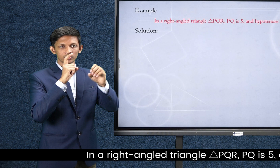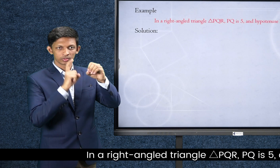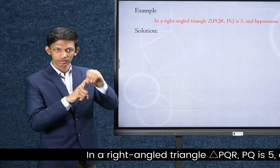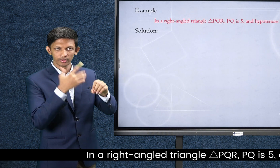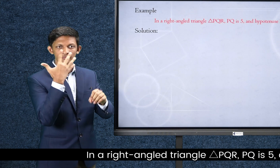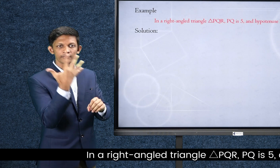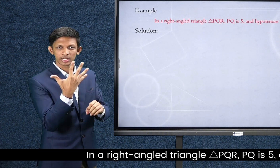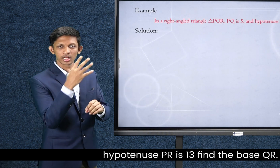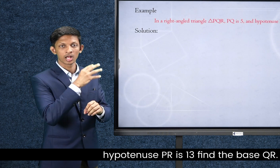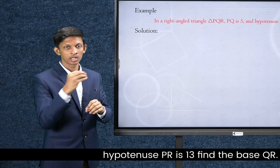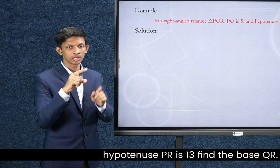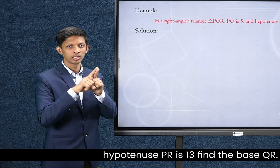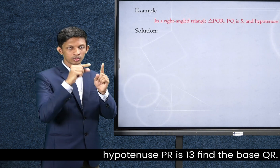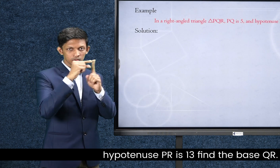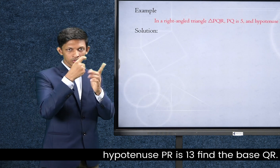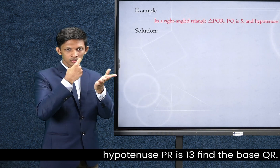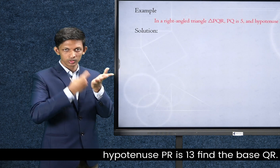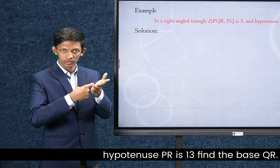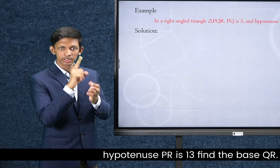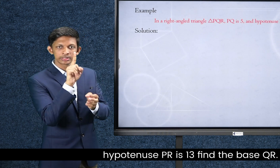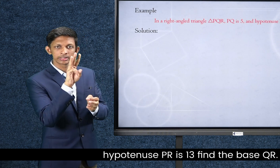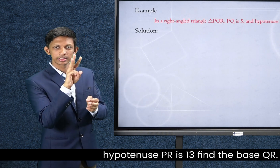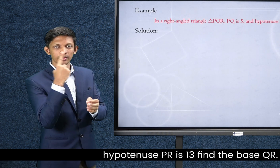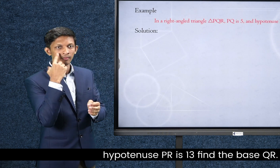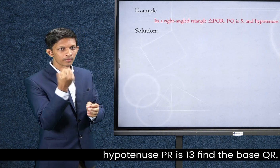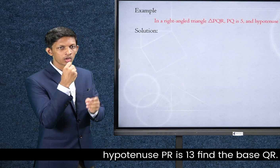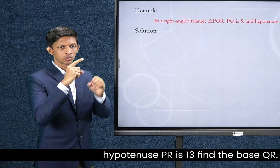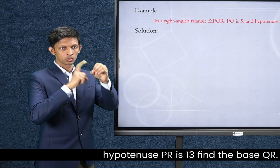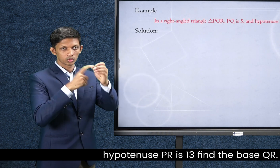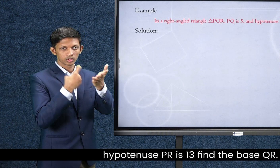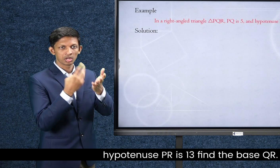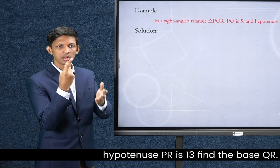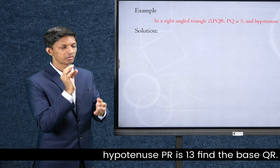and hypotenuse PR is 13. Find the base QR.